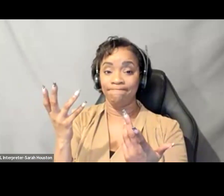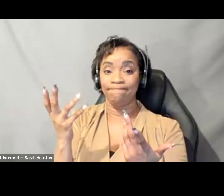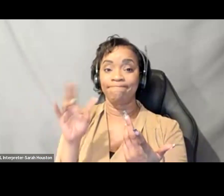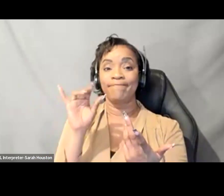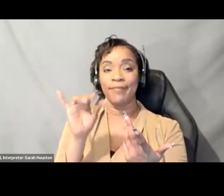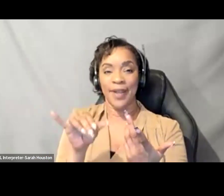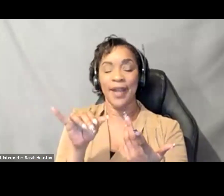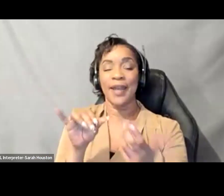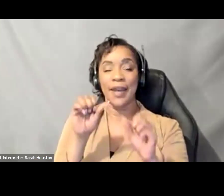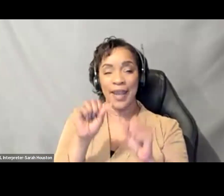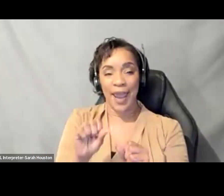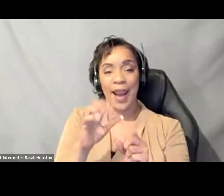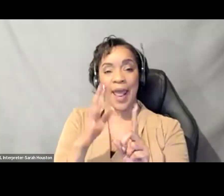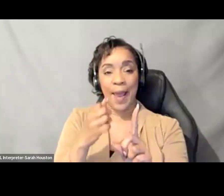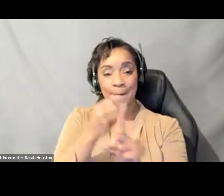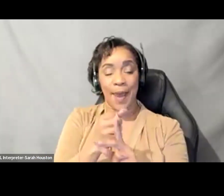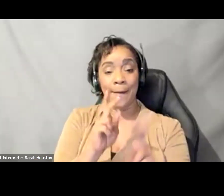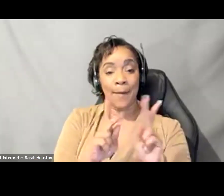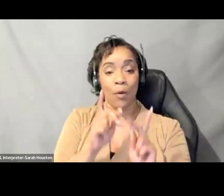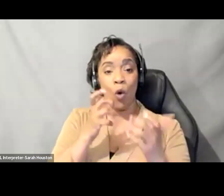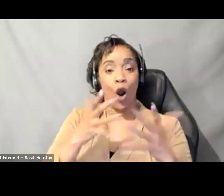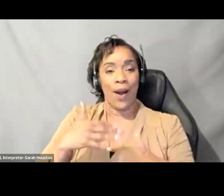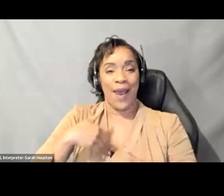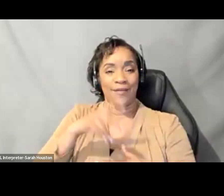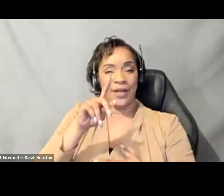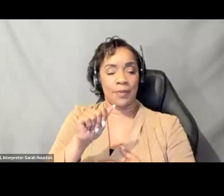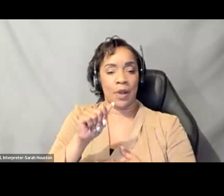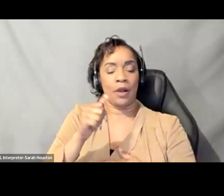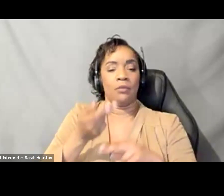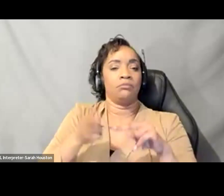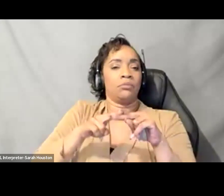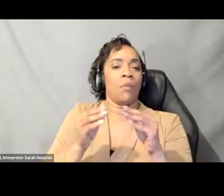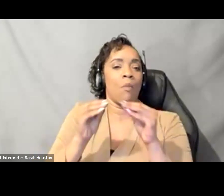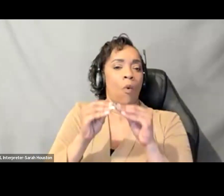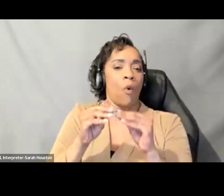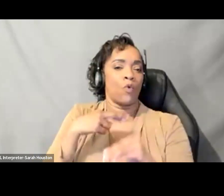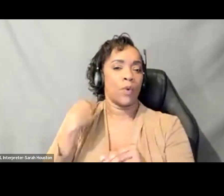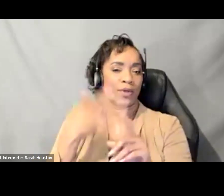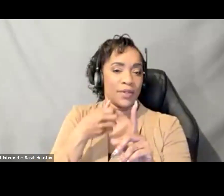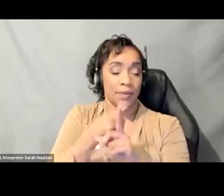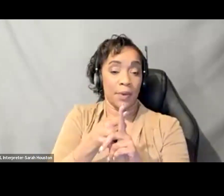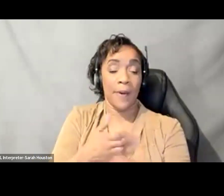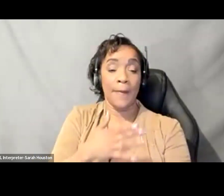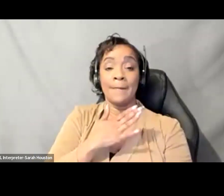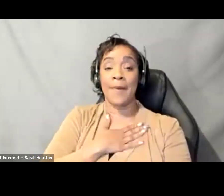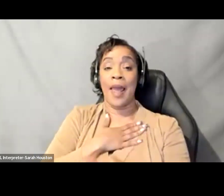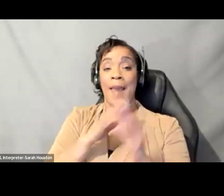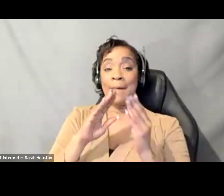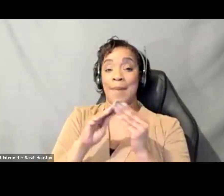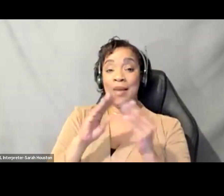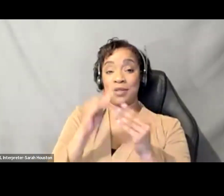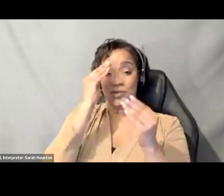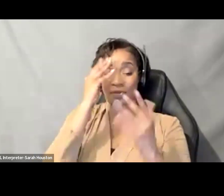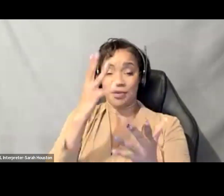impact more persons who have disability. I think my take-home message is going to be, we need advocacy, we need